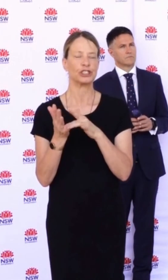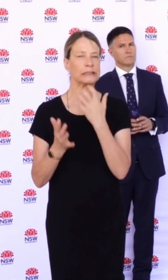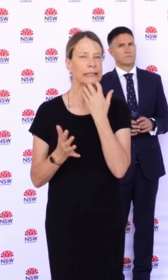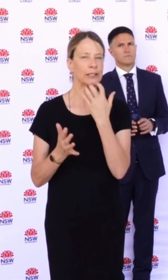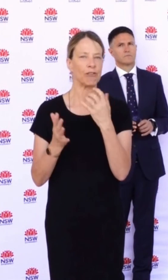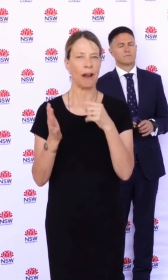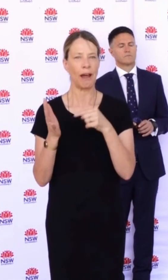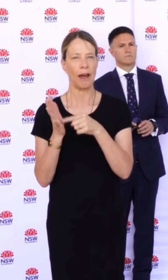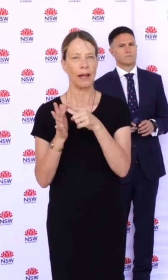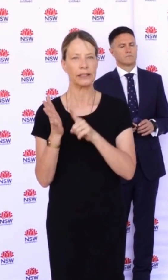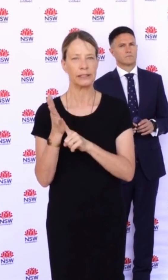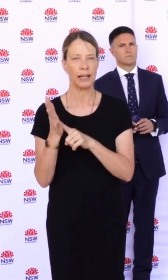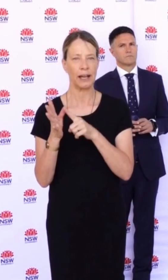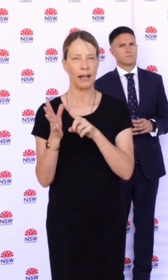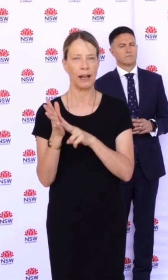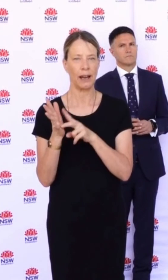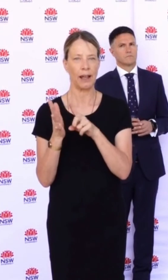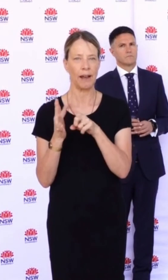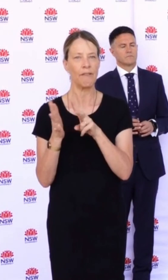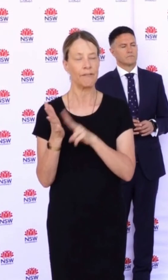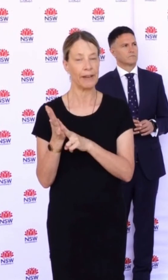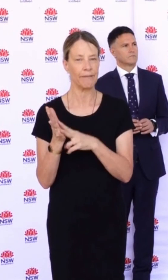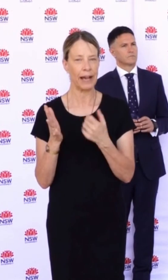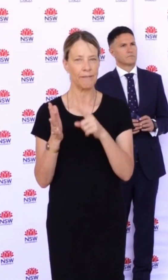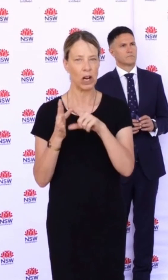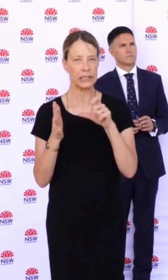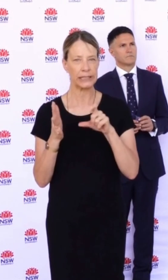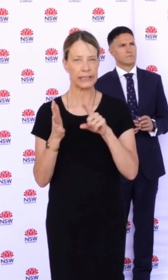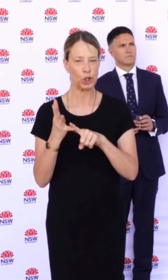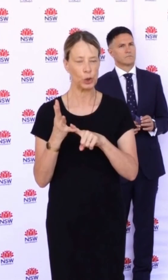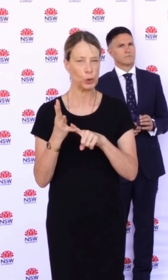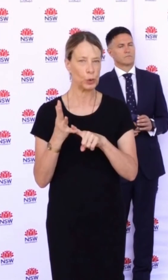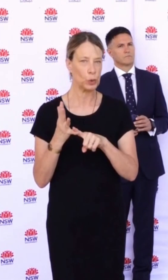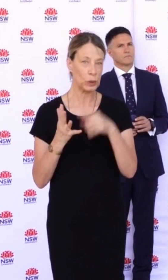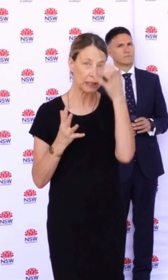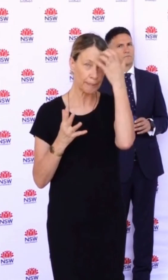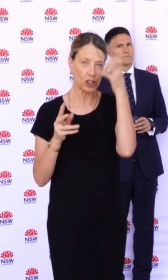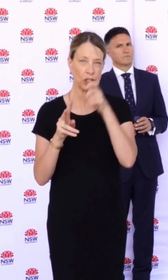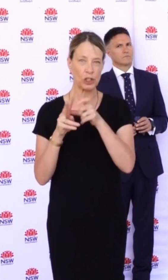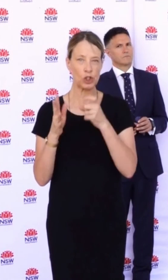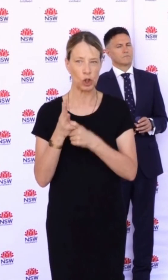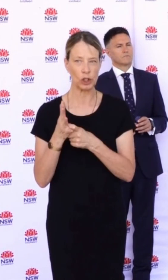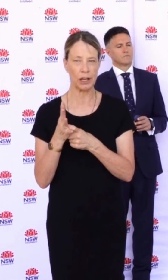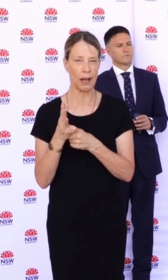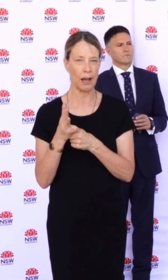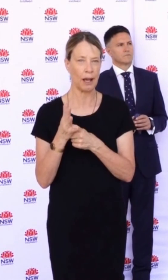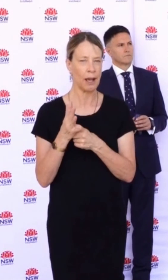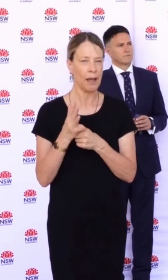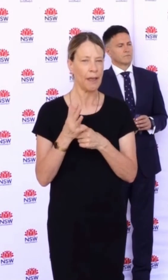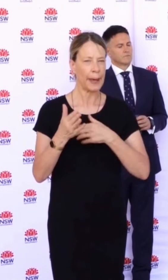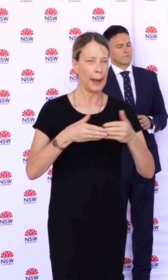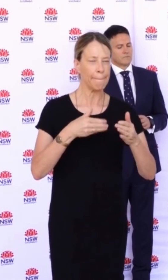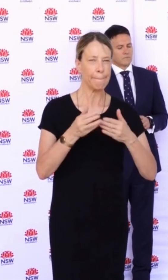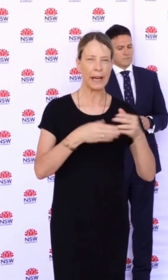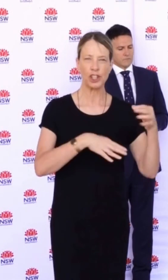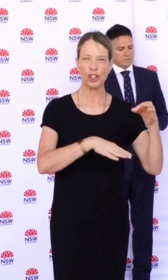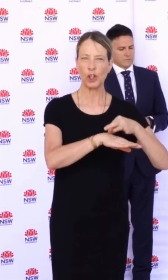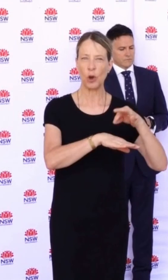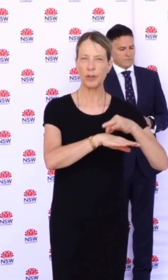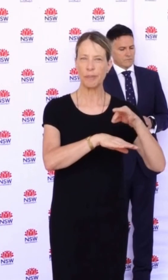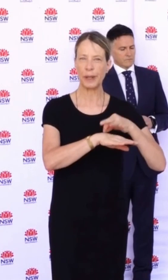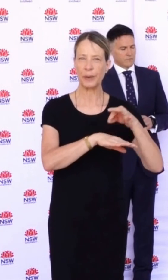also work with in those regional areas. But again, this is a problem right across Australia in remote regions. It's not a New South Wales only